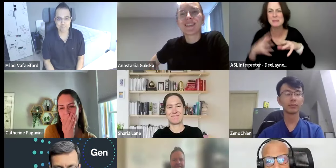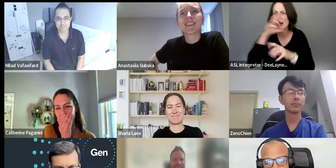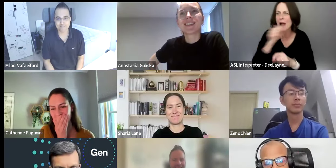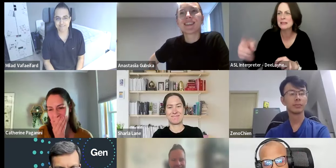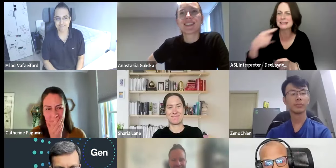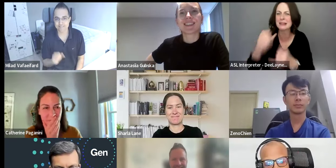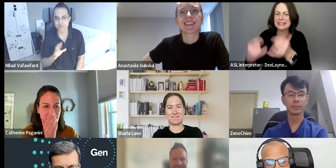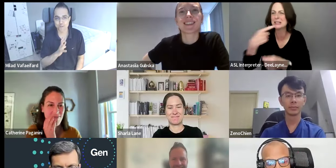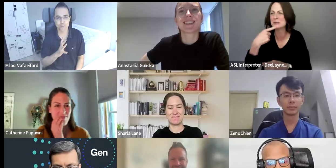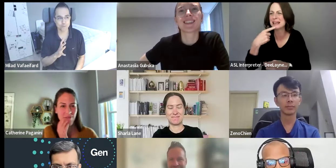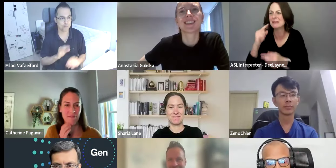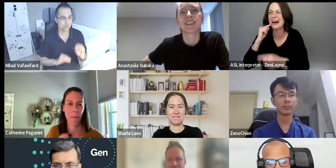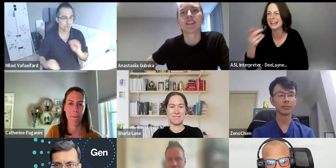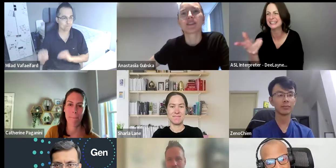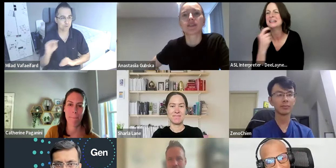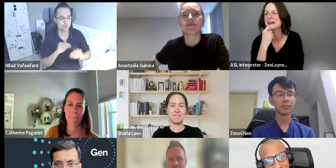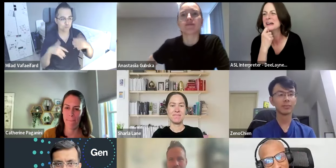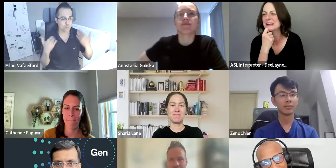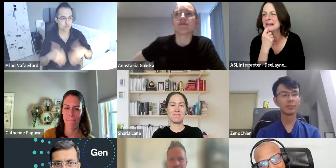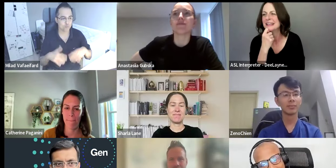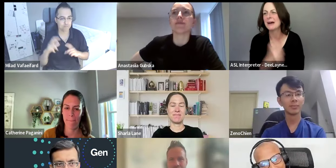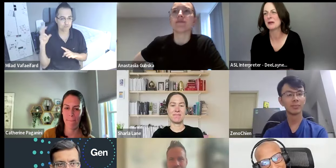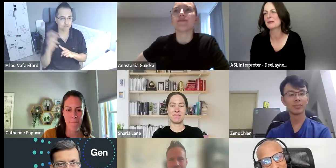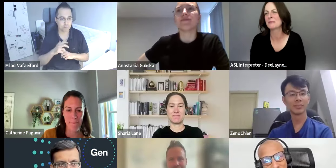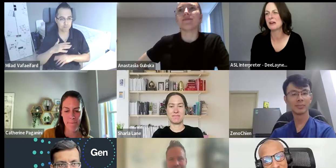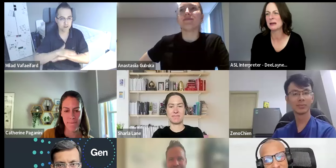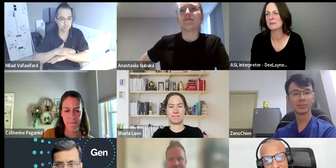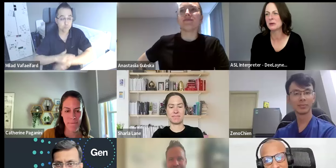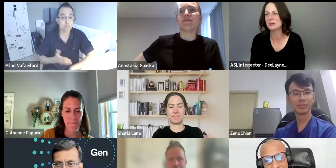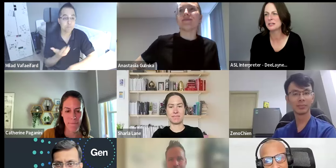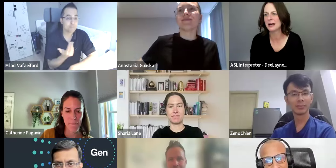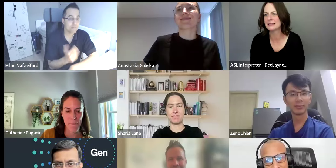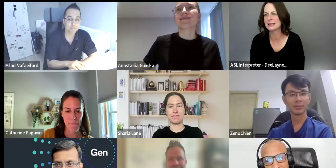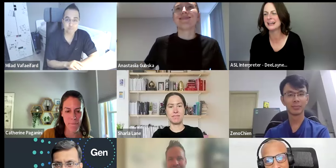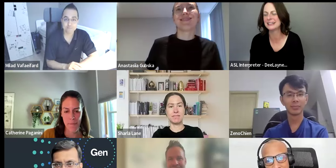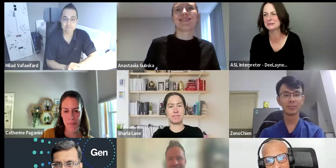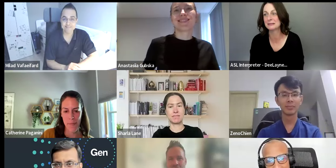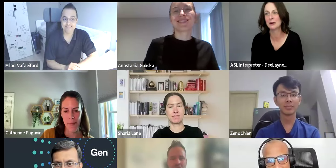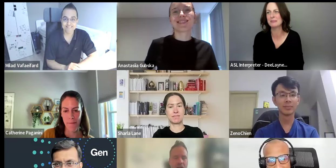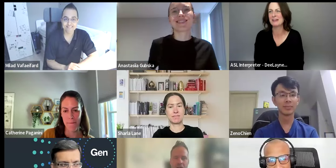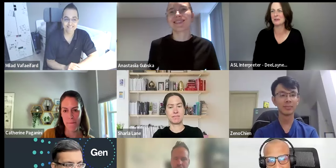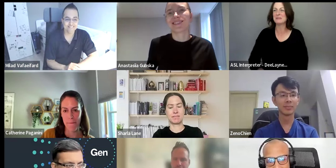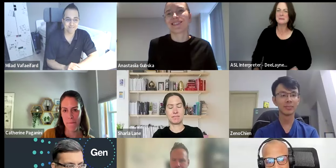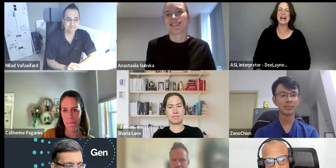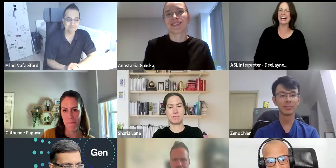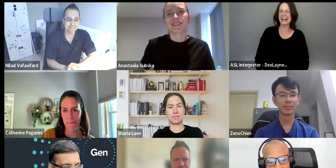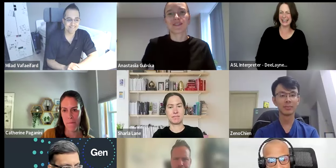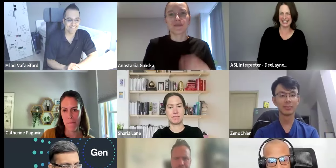hands up. I missed the last thing you said, Milan. Yeah, when everybody moves, yeah, it's a great